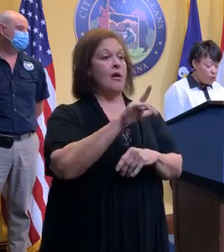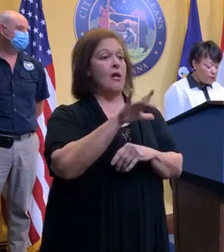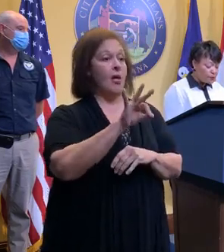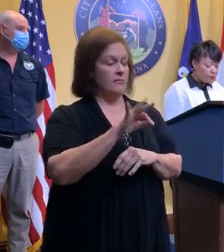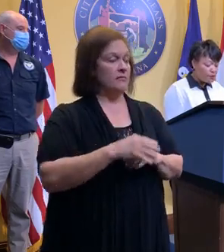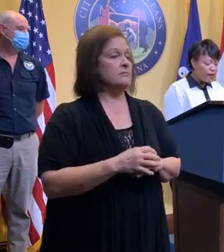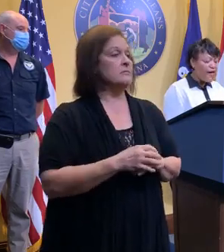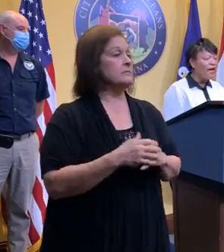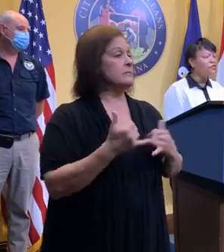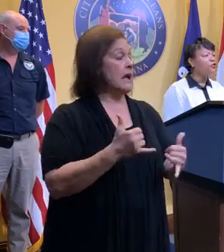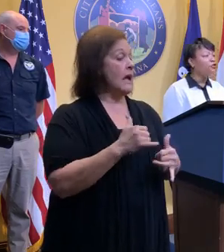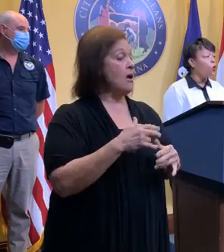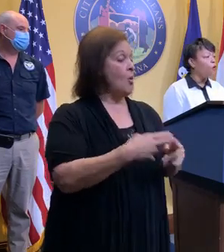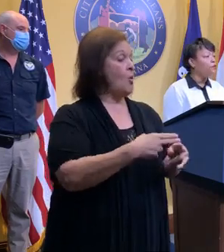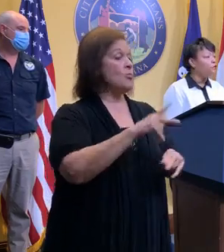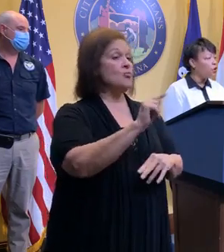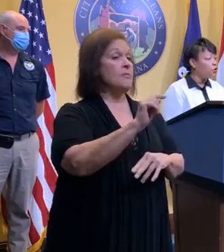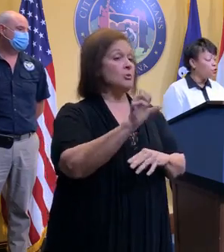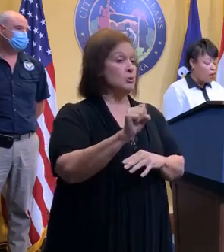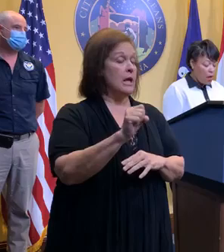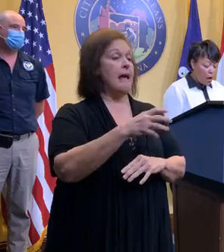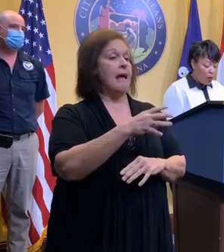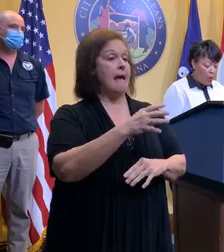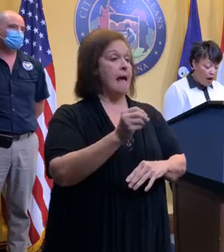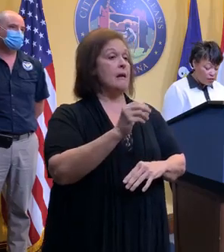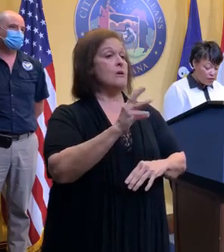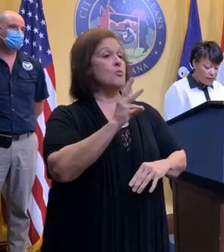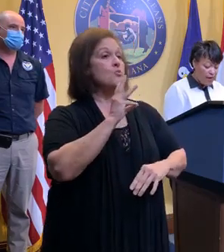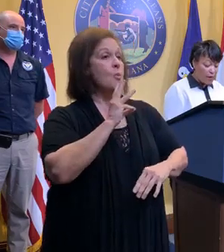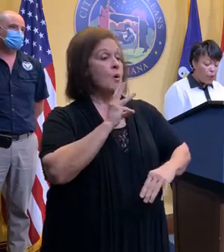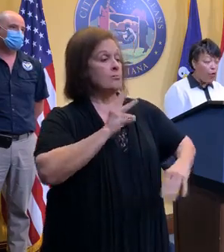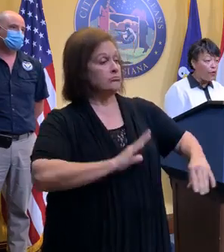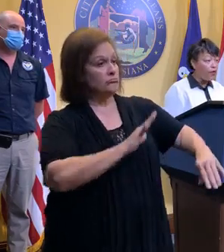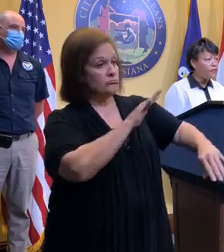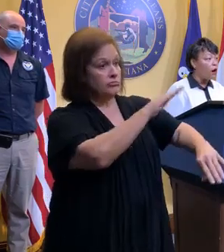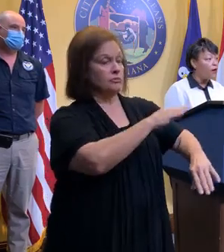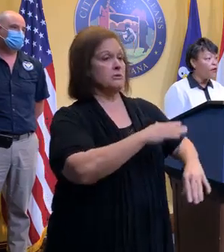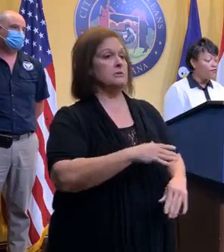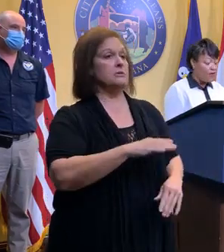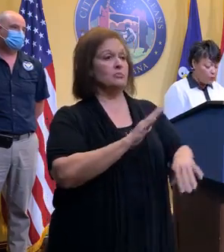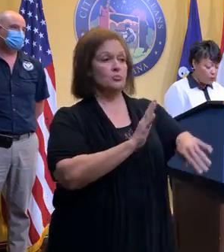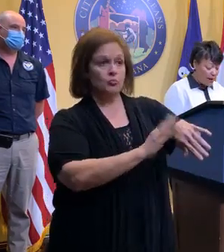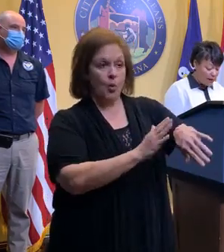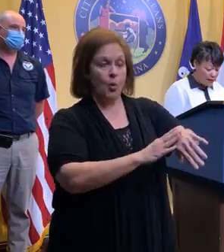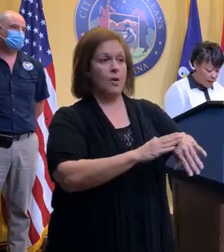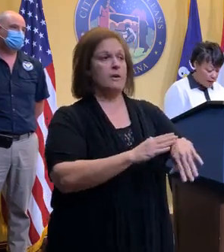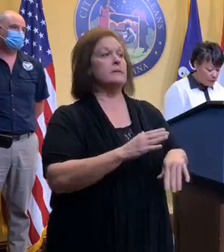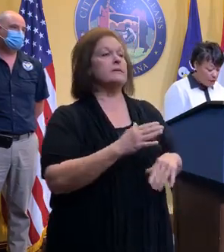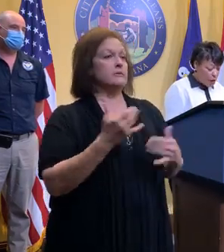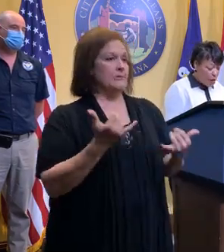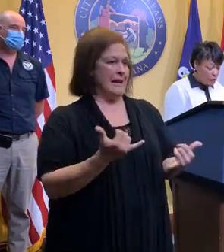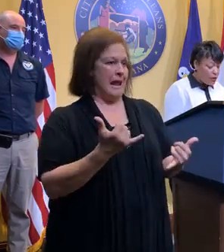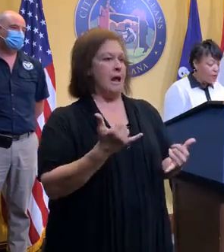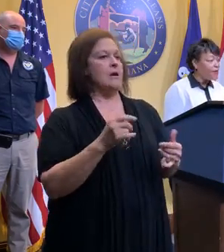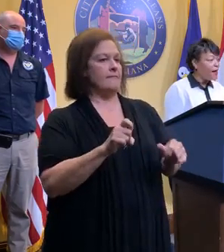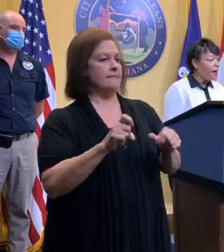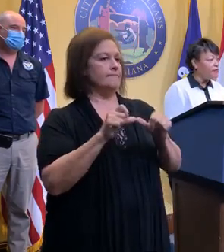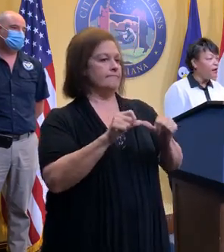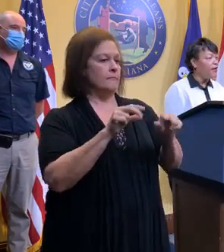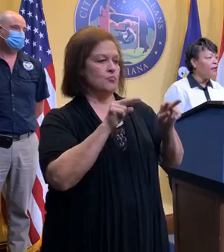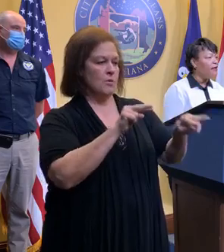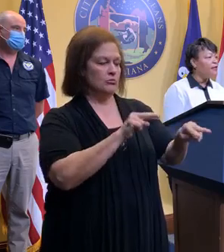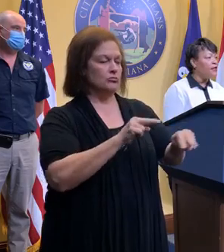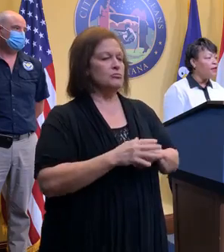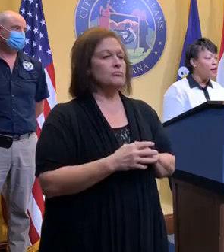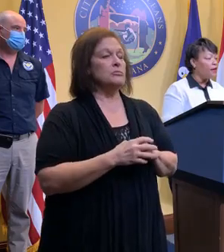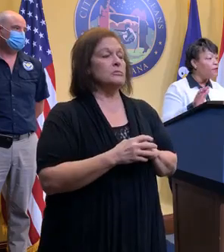tropical storm, and storm surge watches and warnings are in effect right now. We are